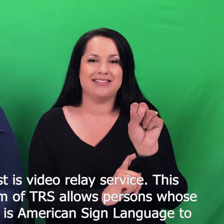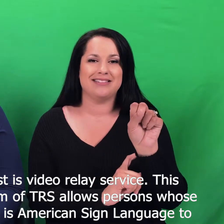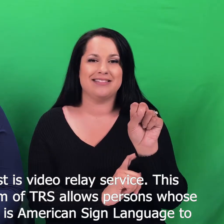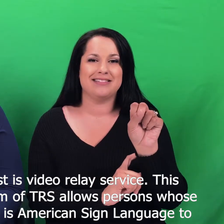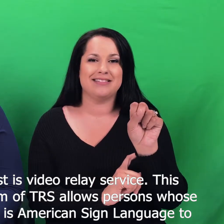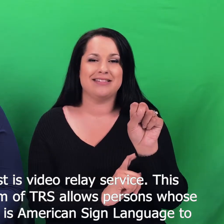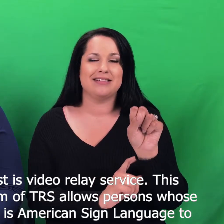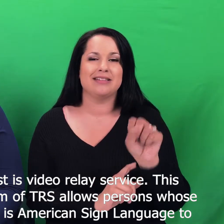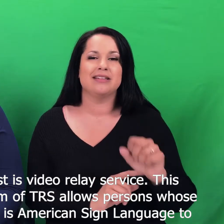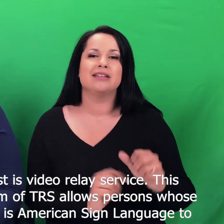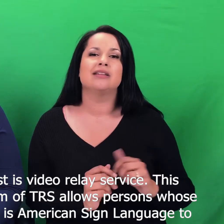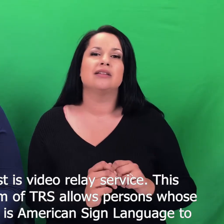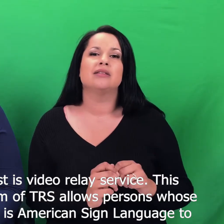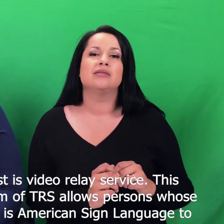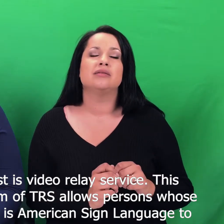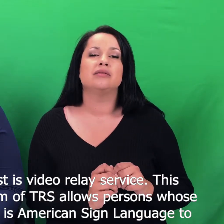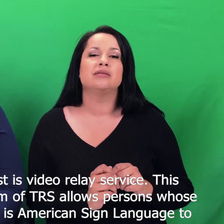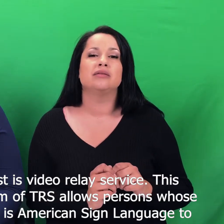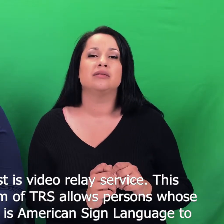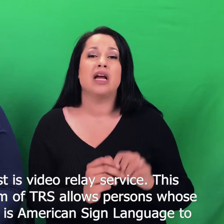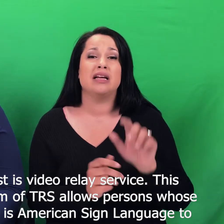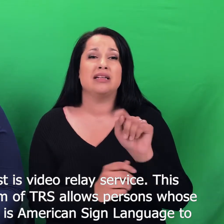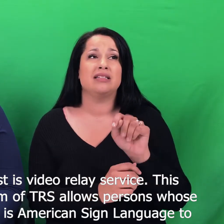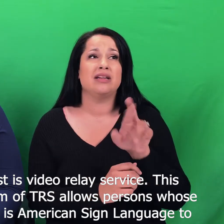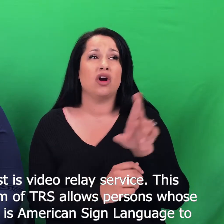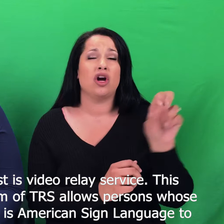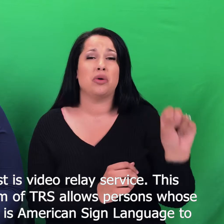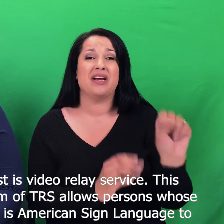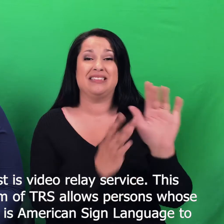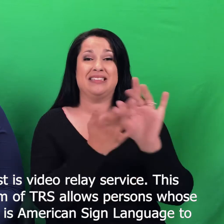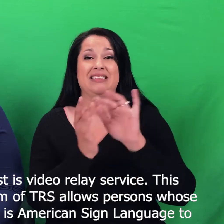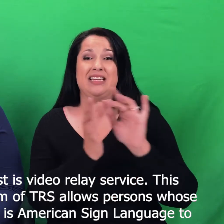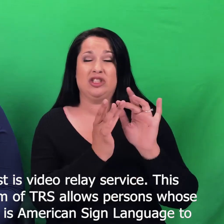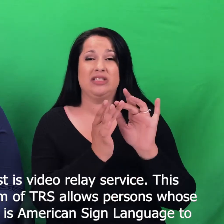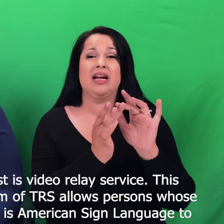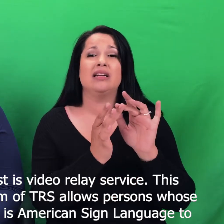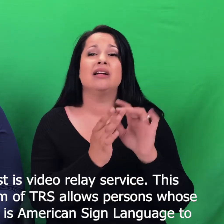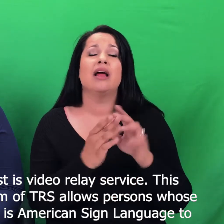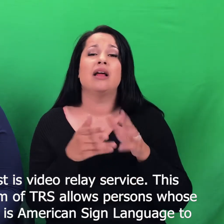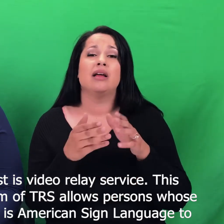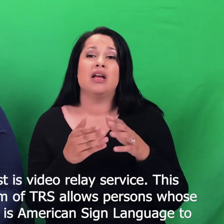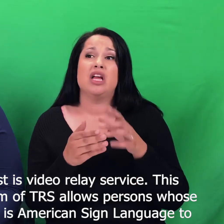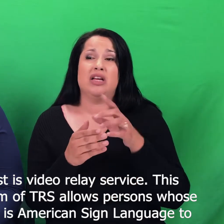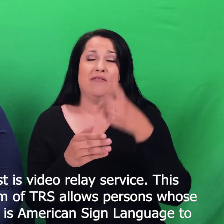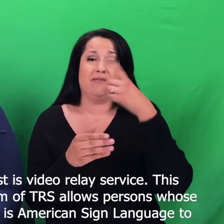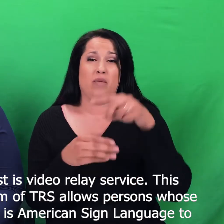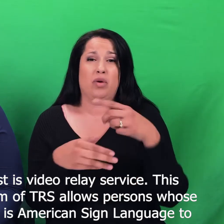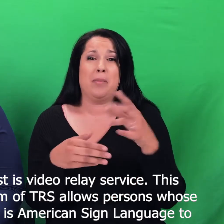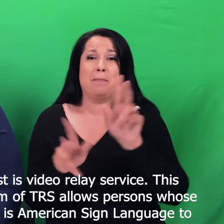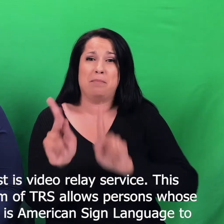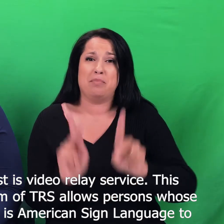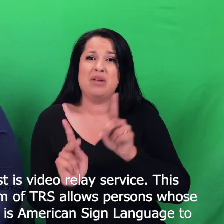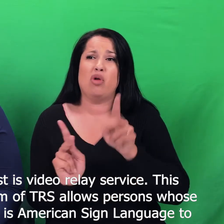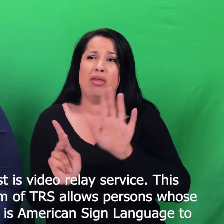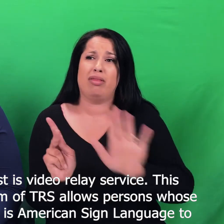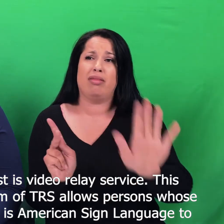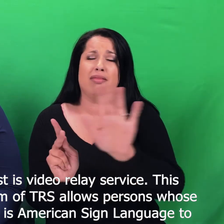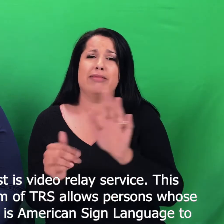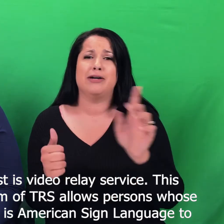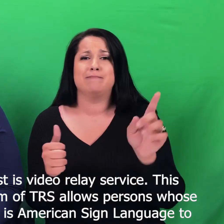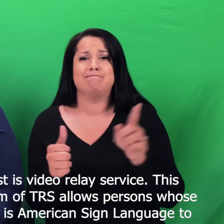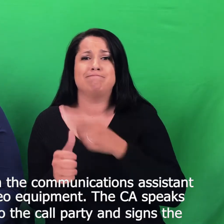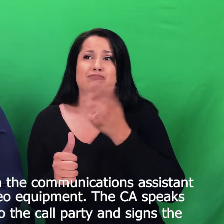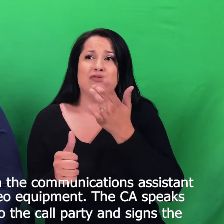This internet-based form of TRS allows persons whose primary language is American Sign